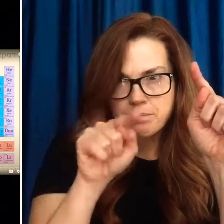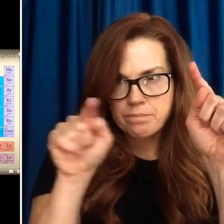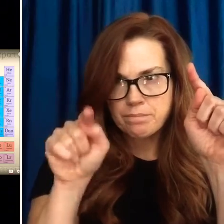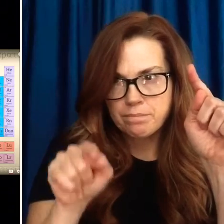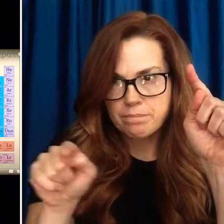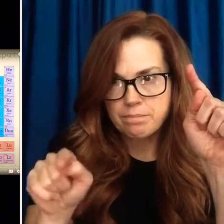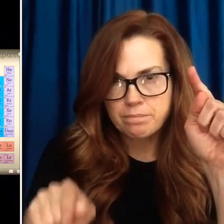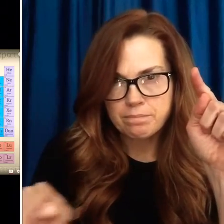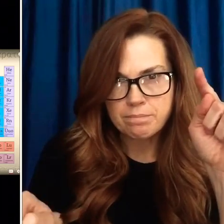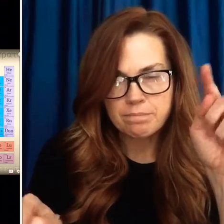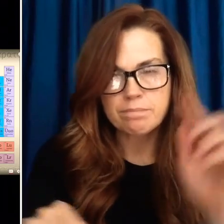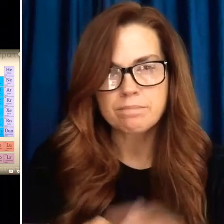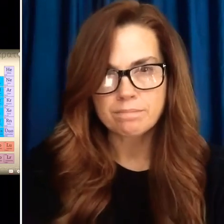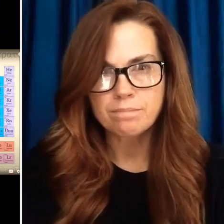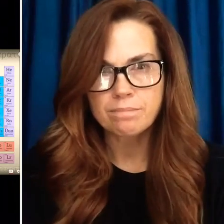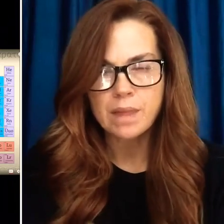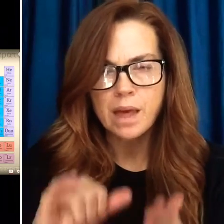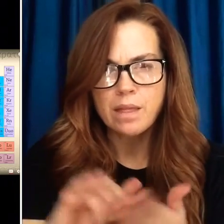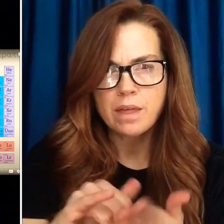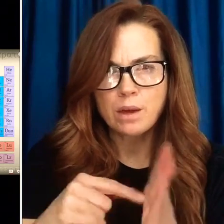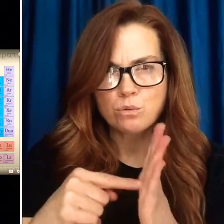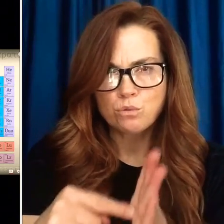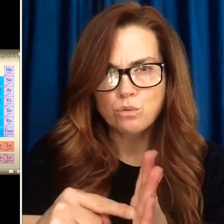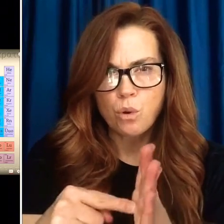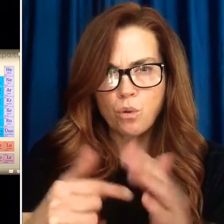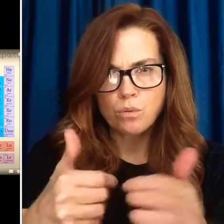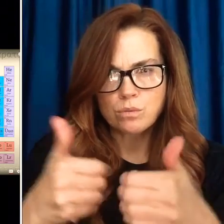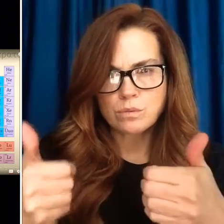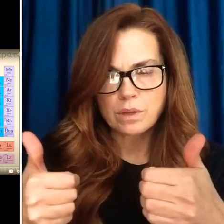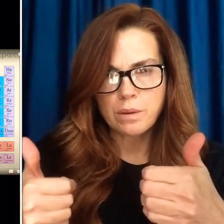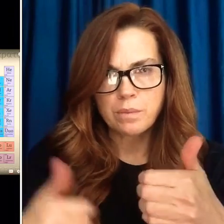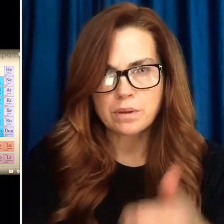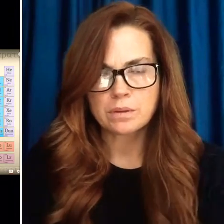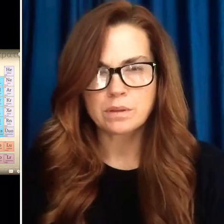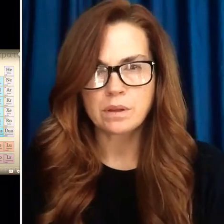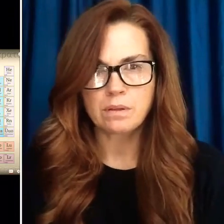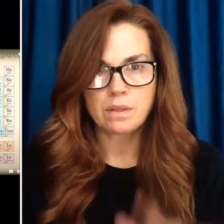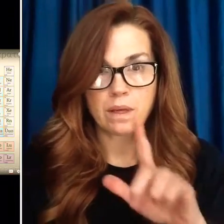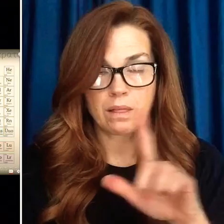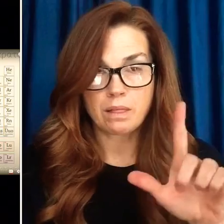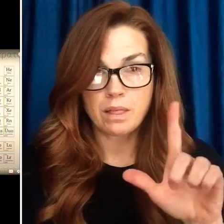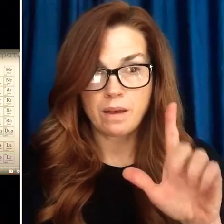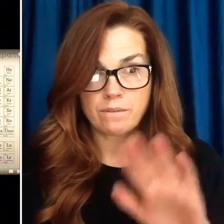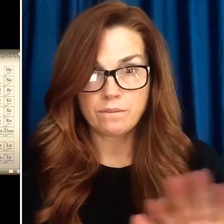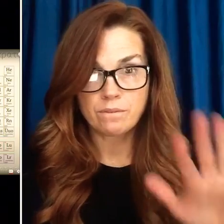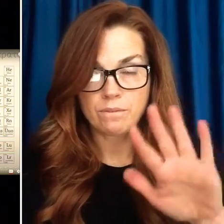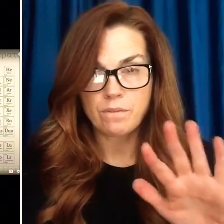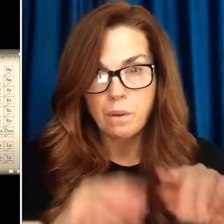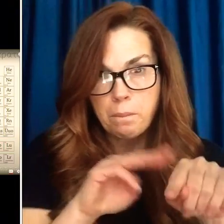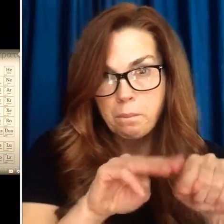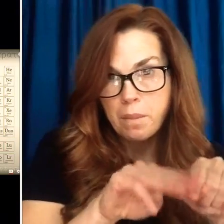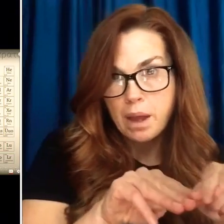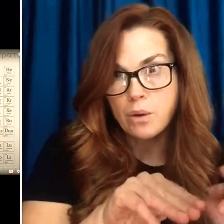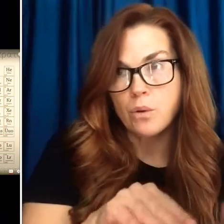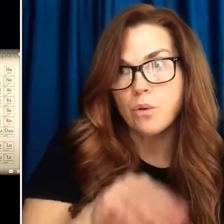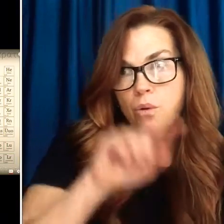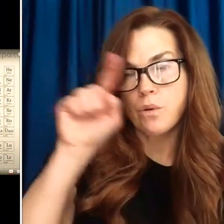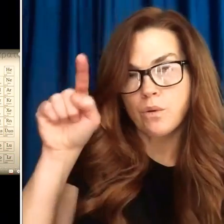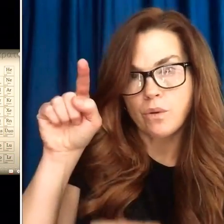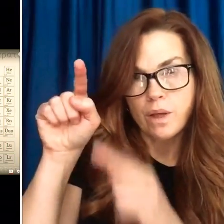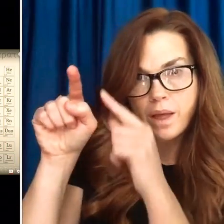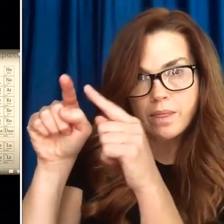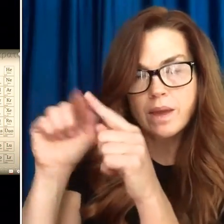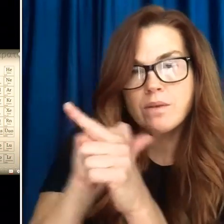on the periodic table is drawn as a thick staircase. The elements that are found on either side of that staircase are